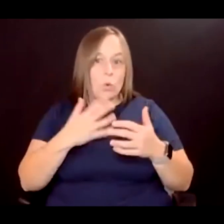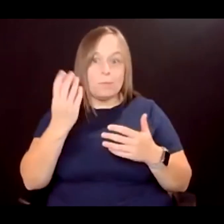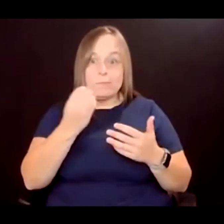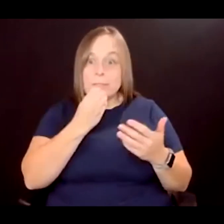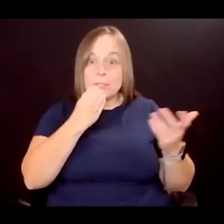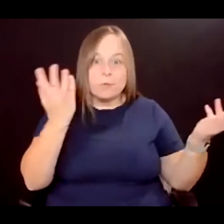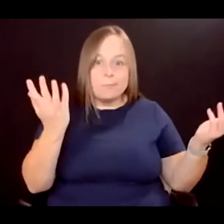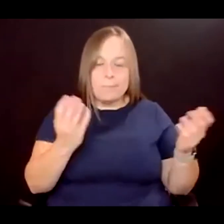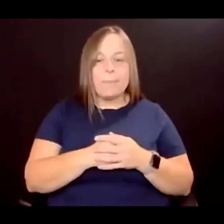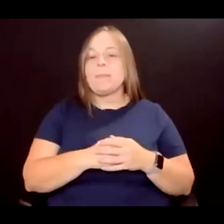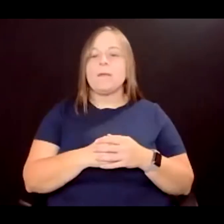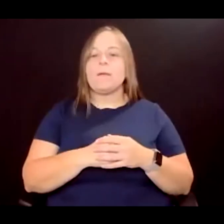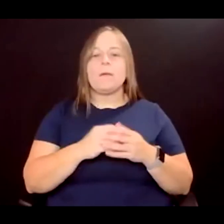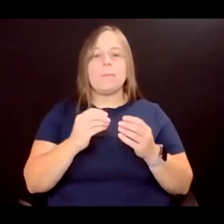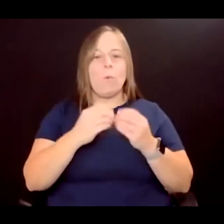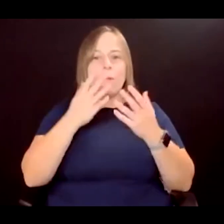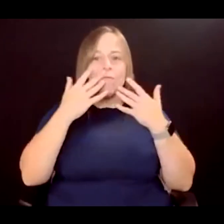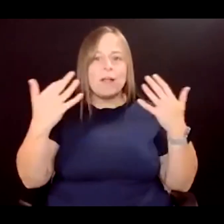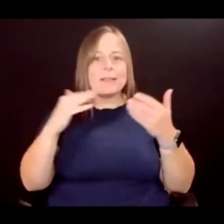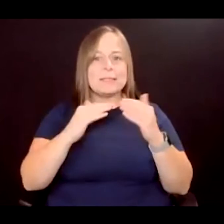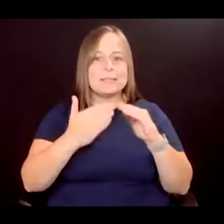Katie?